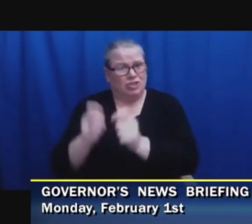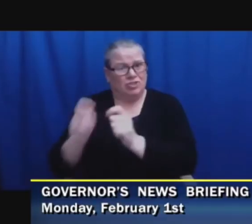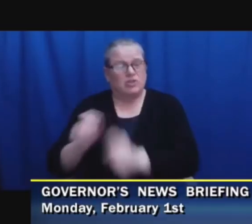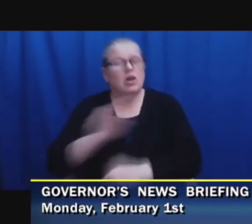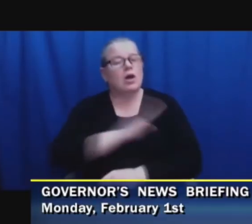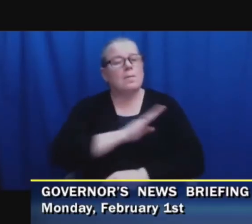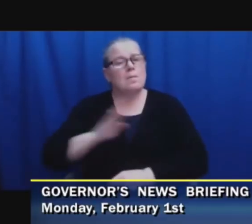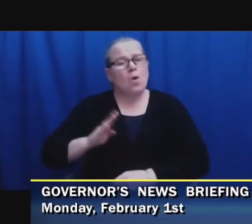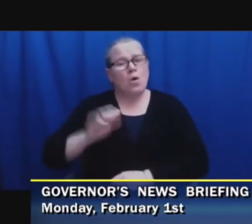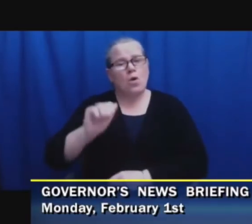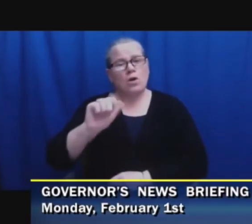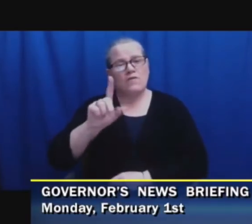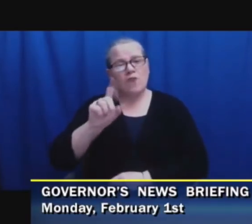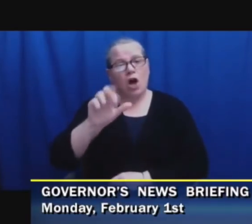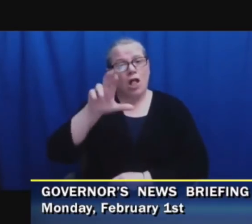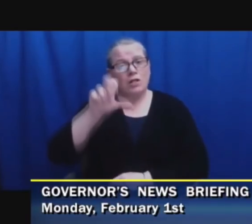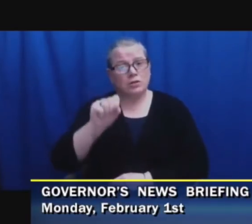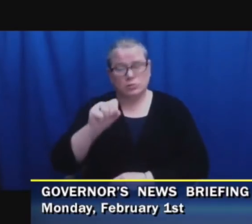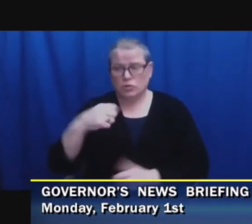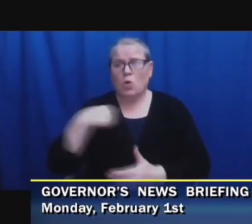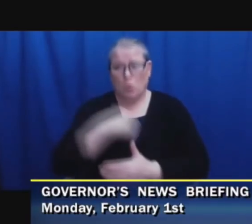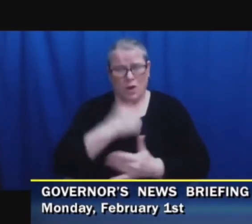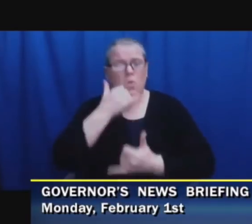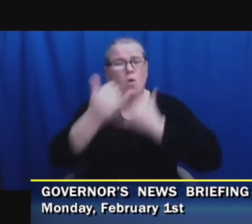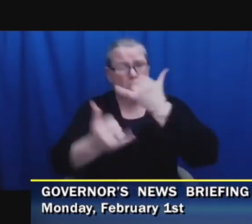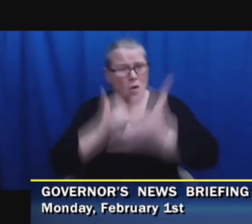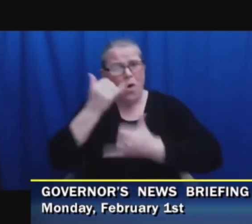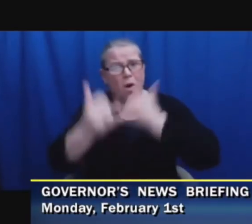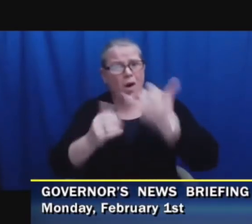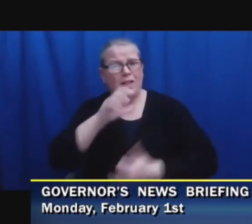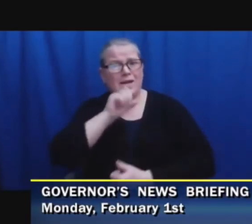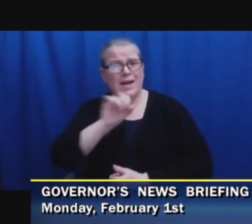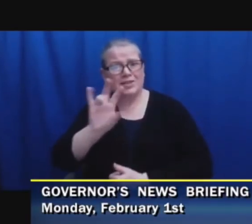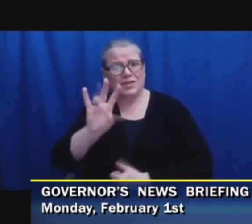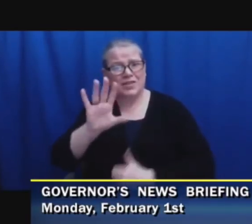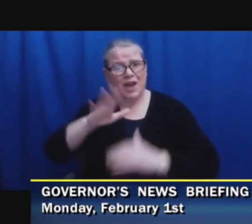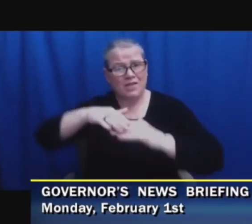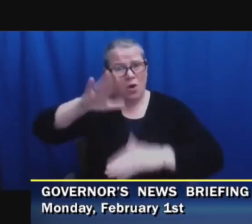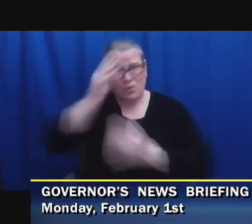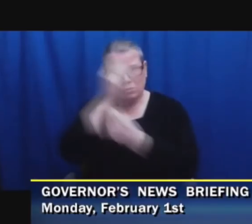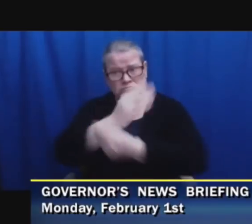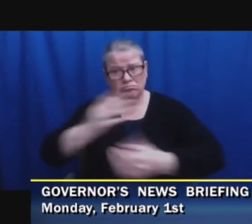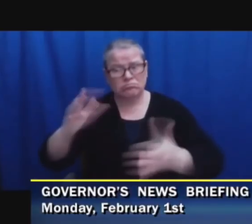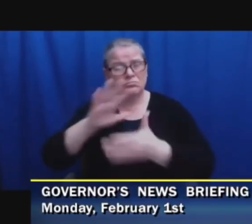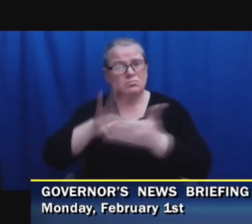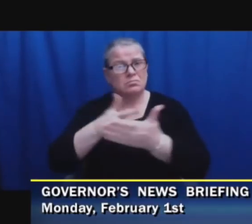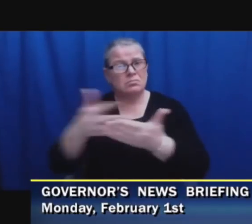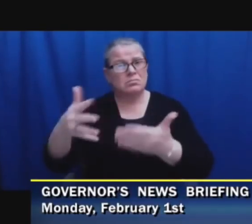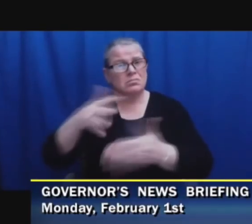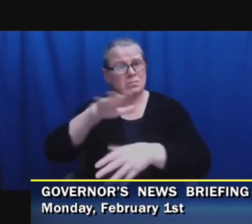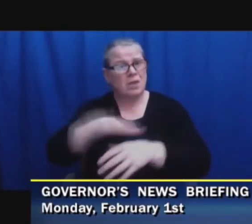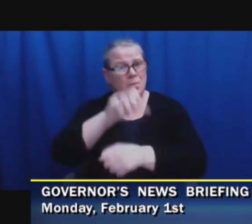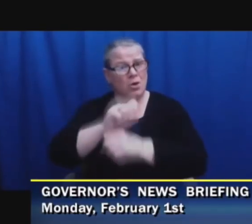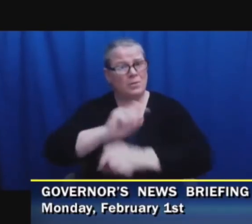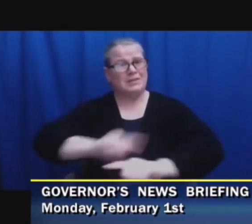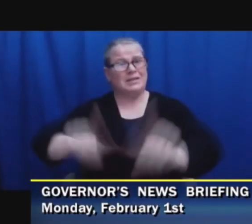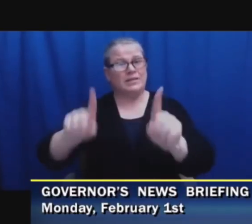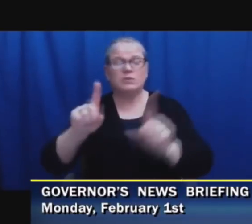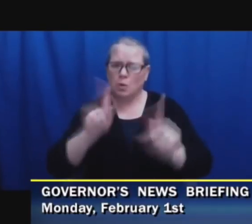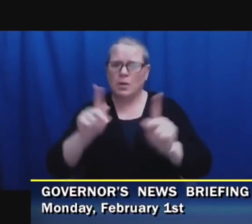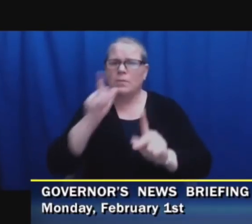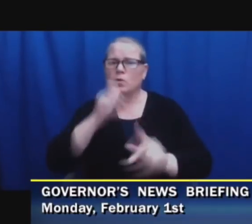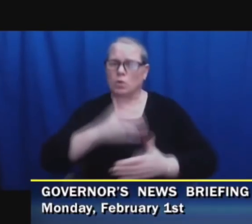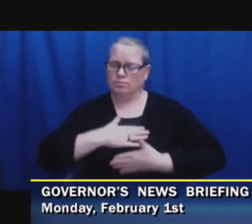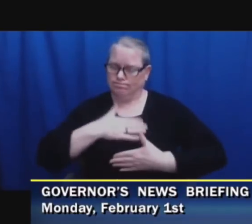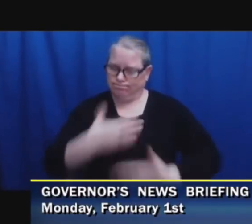over the age of 75 and tell them we can reschedule it as another date. So I've been pretty impressed with the people standing up and making a